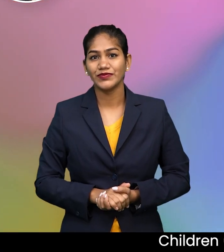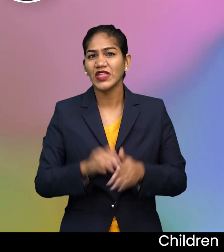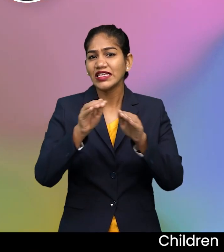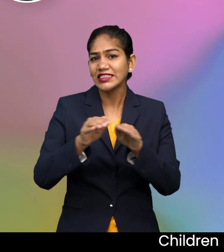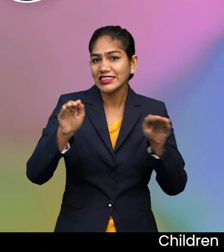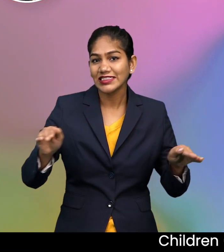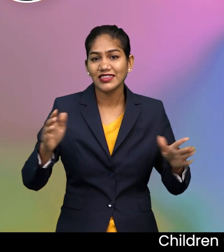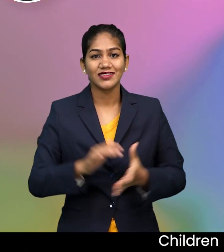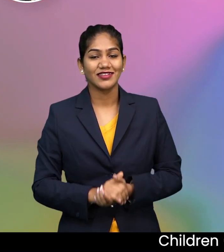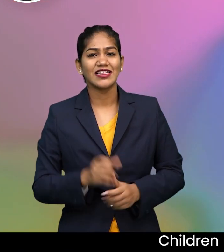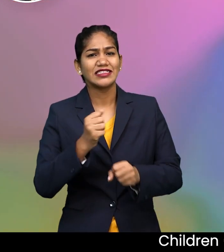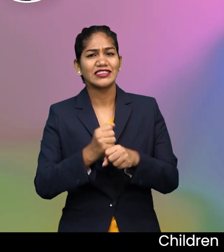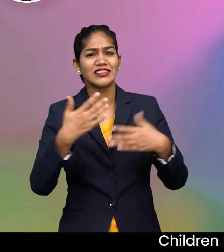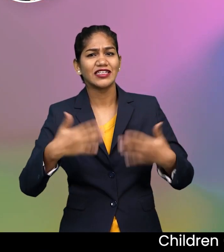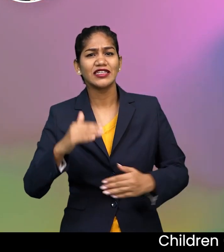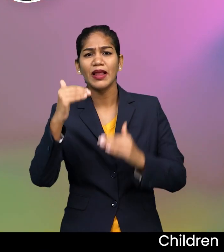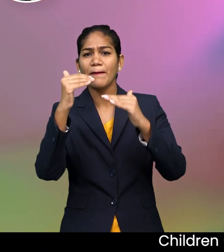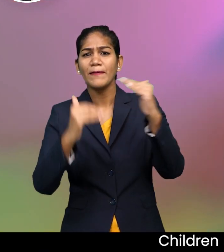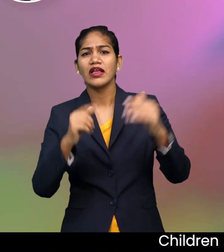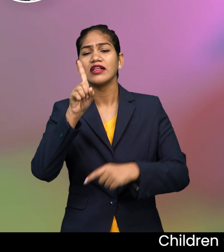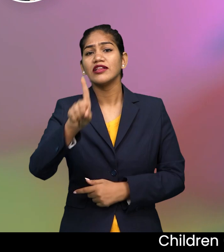Children, generally below 15 years.